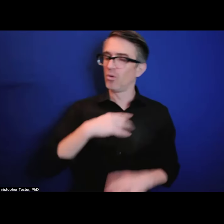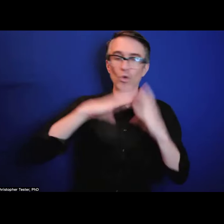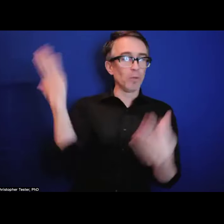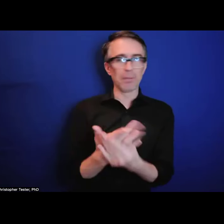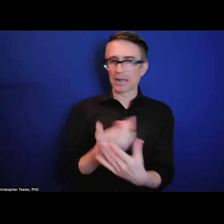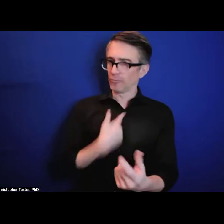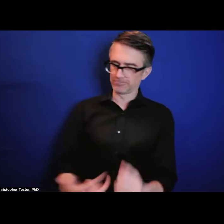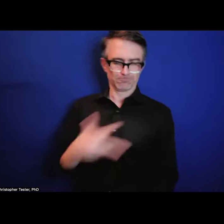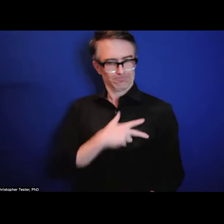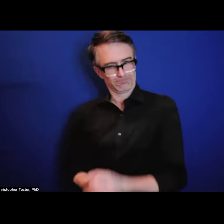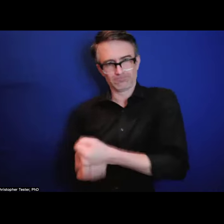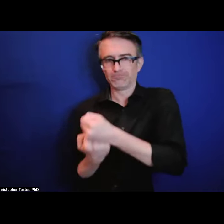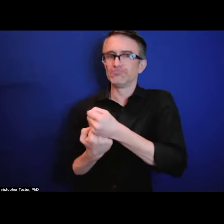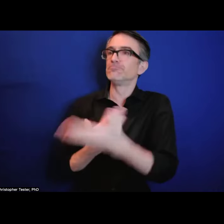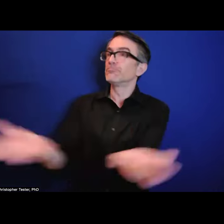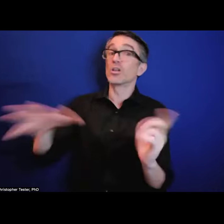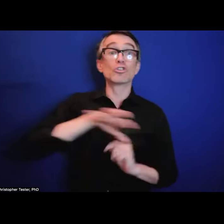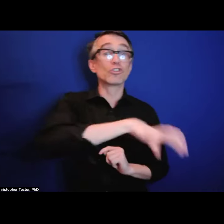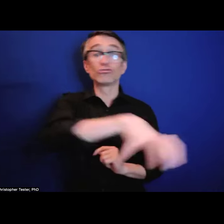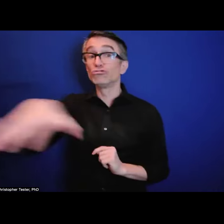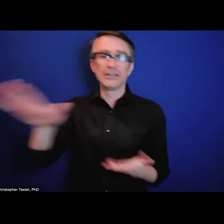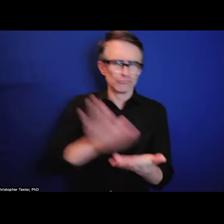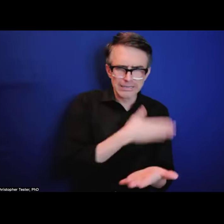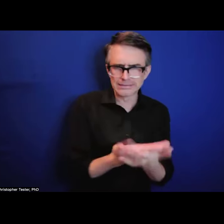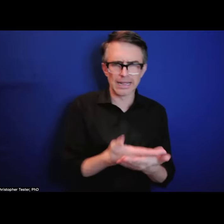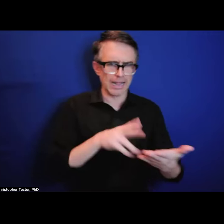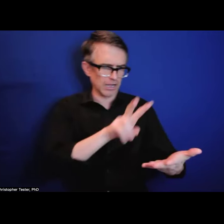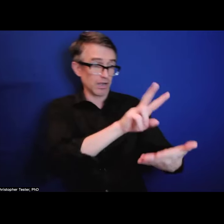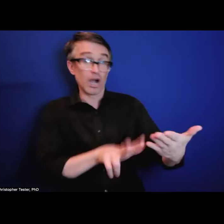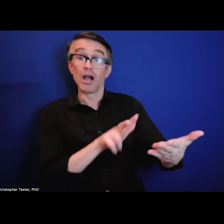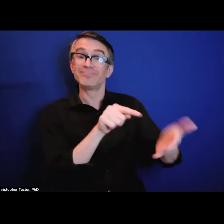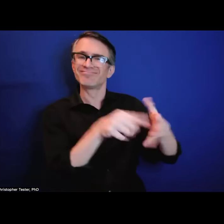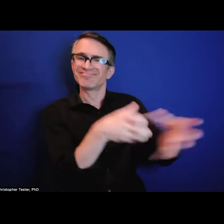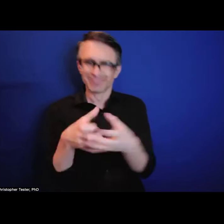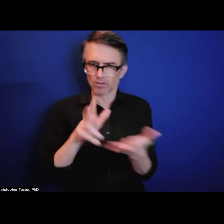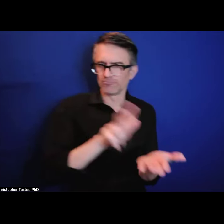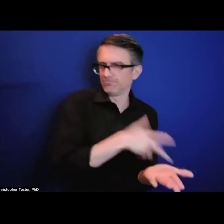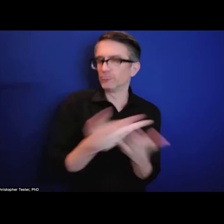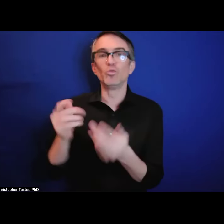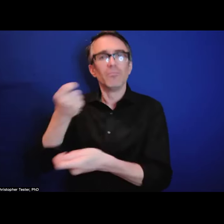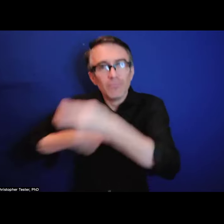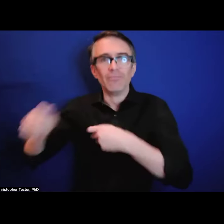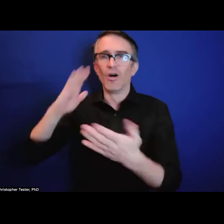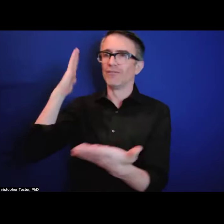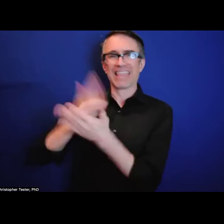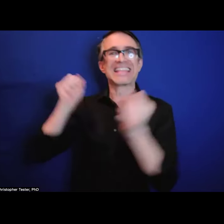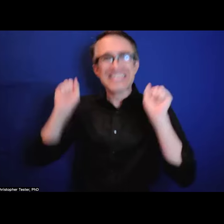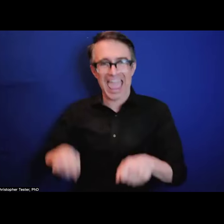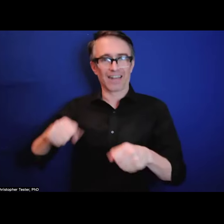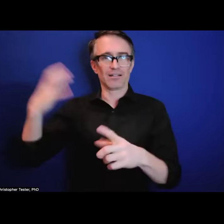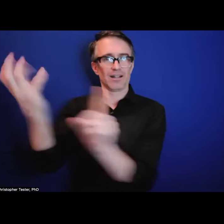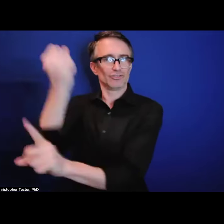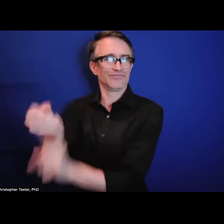an integral part of health systems and ensure equal access to healthcare for all persons